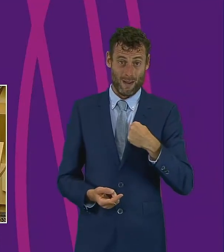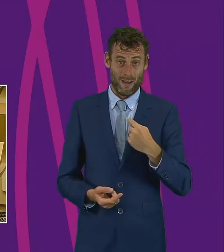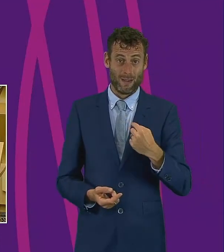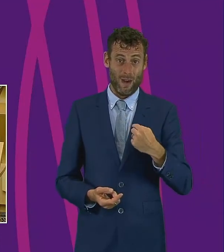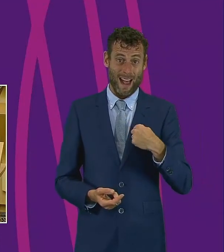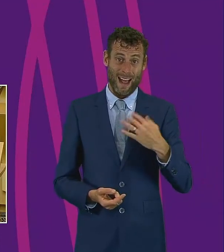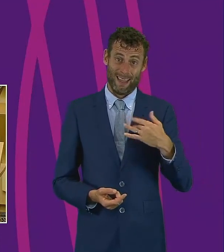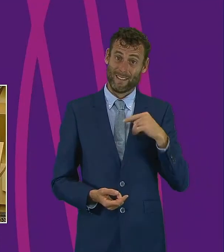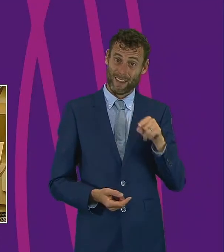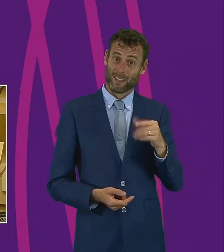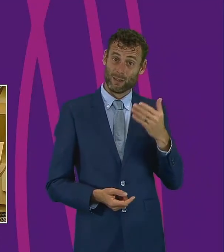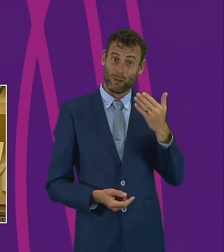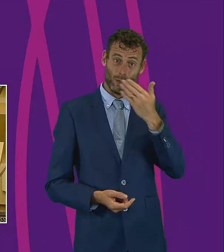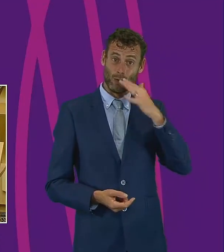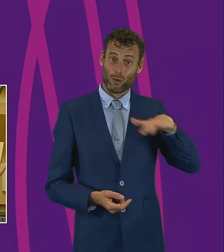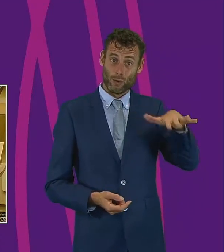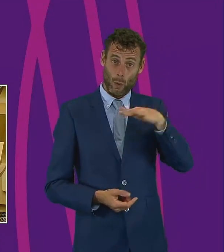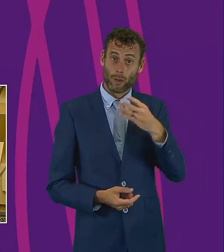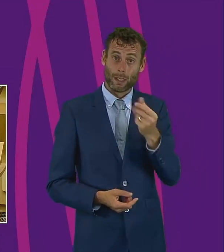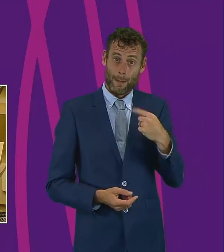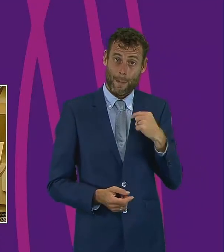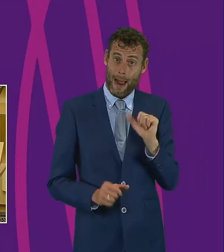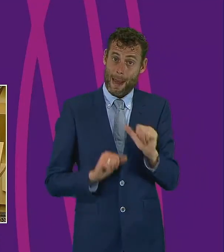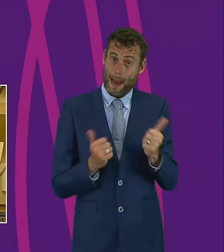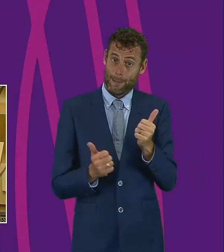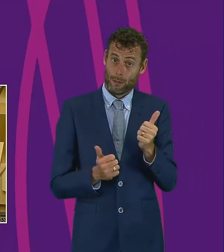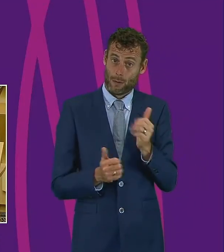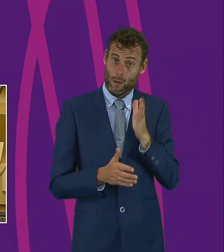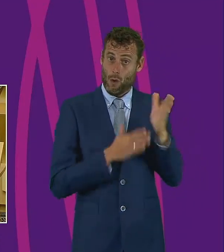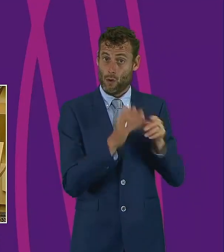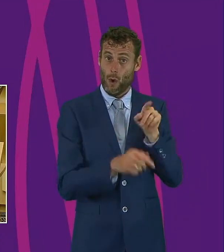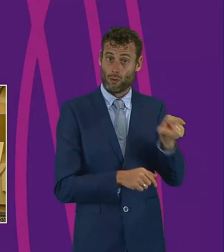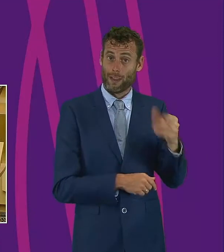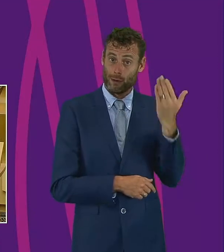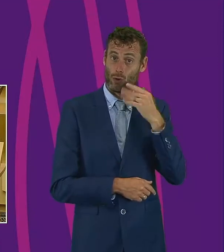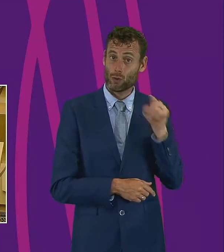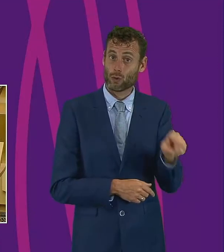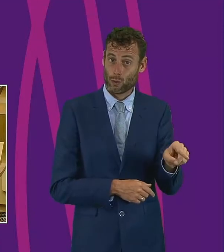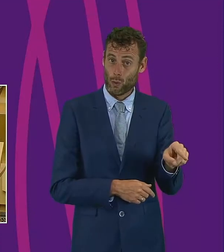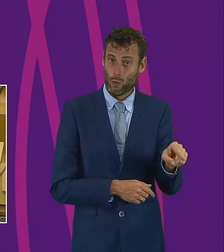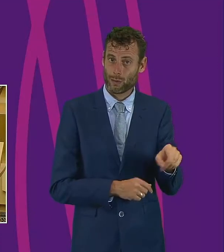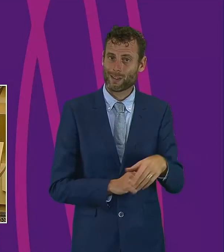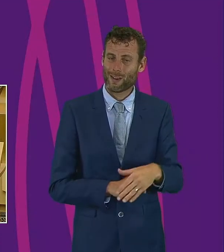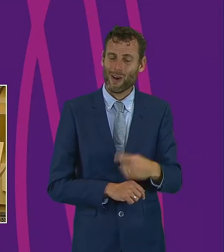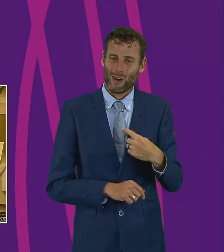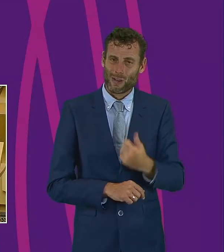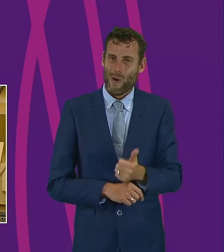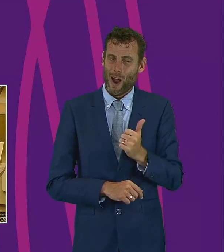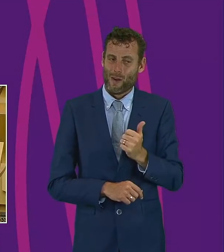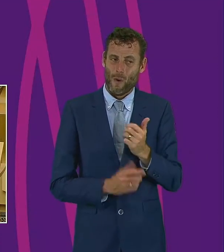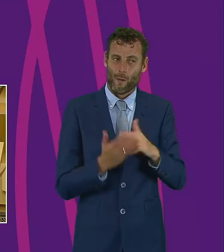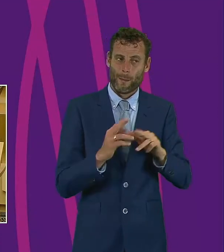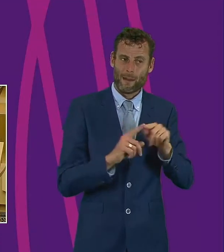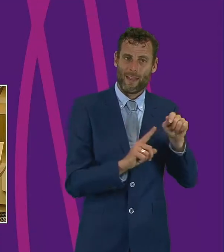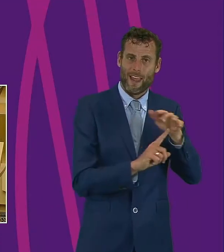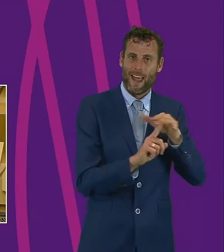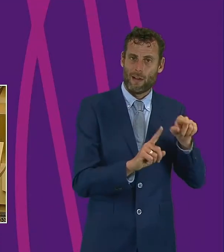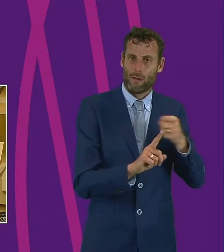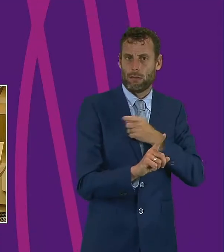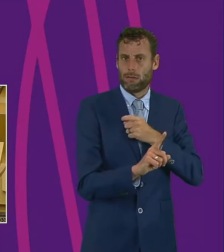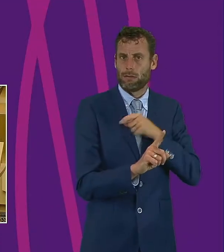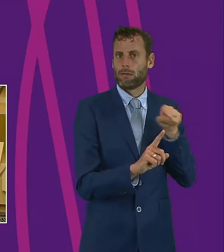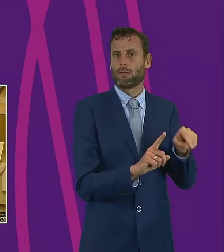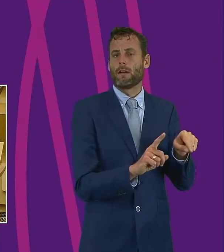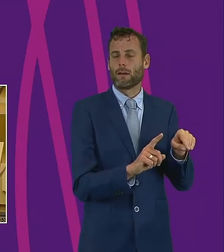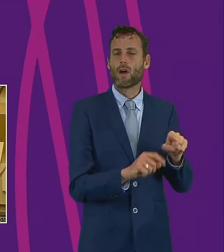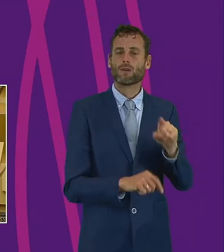schools. So some of my neighbours children go to these schools. I know that this is a time of real anxiety for parents, but that is why